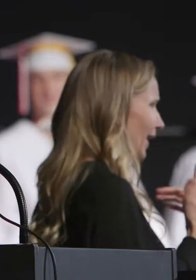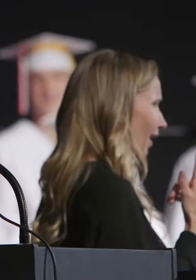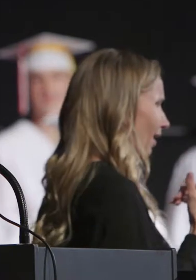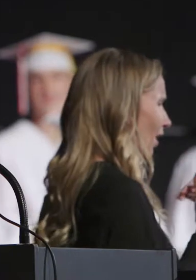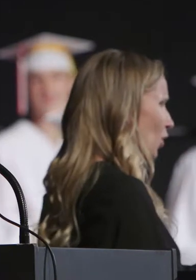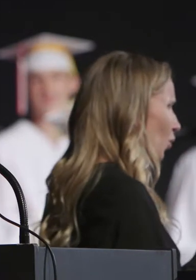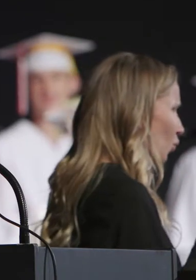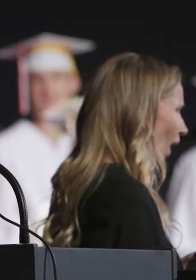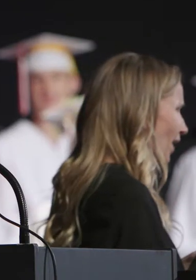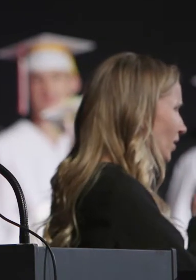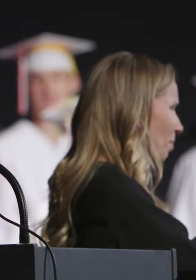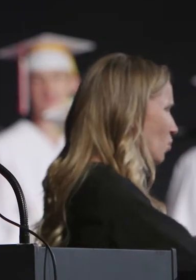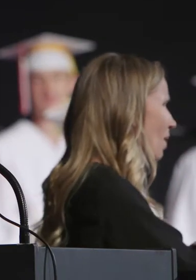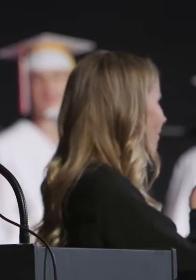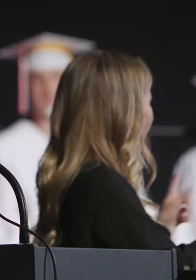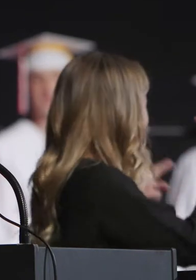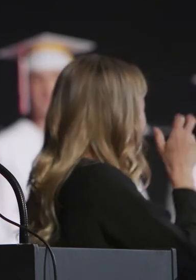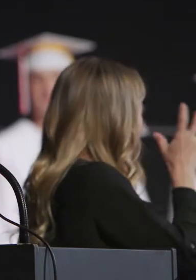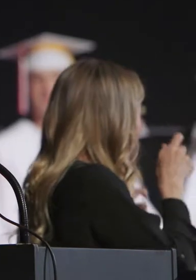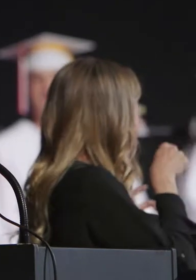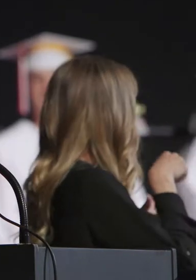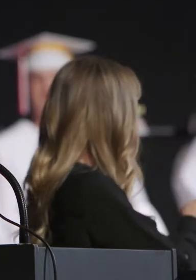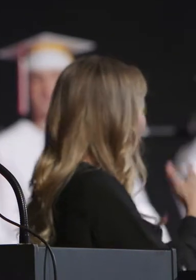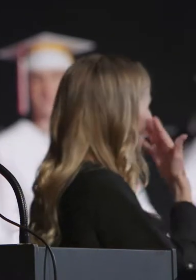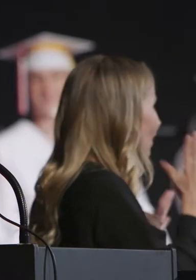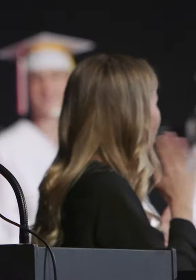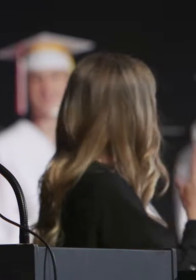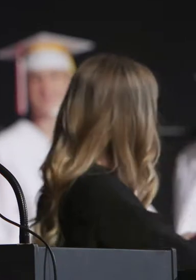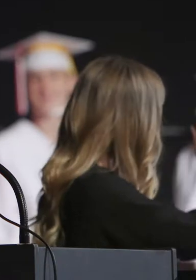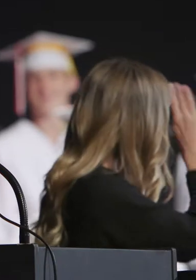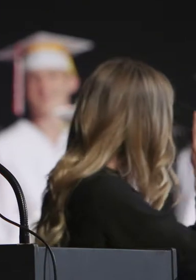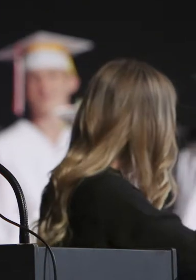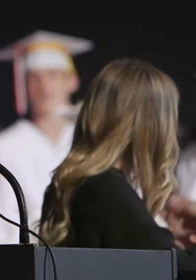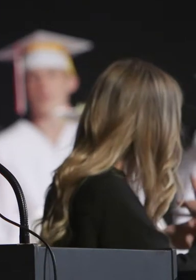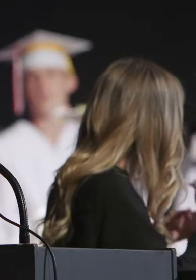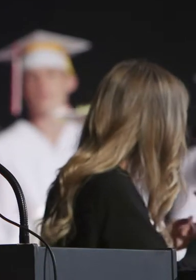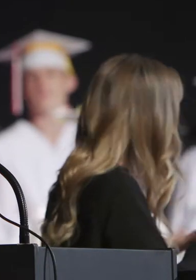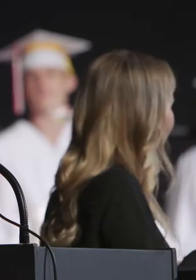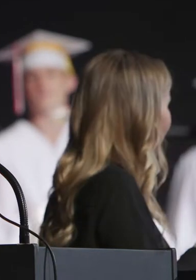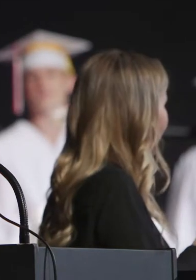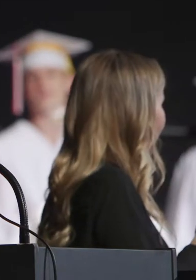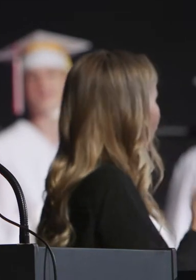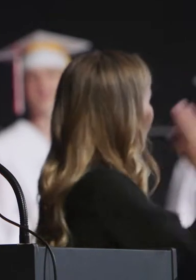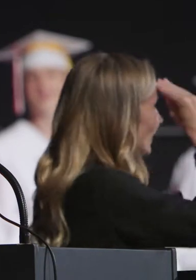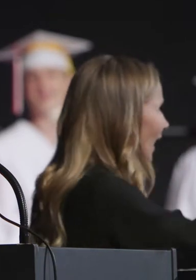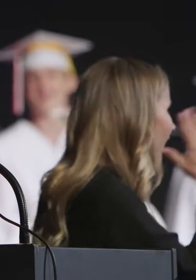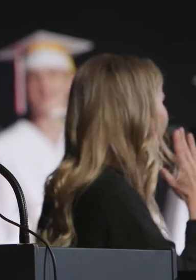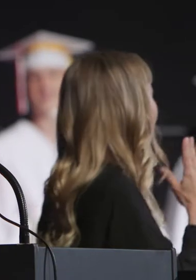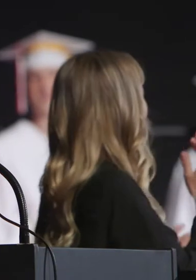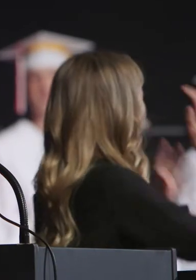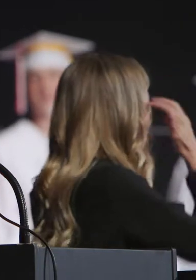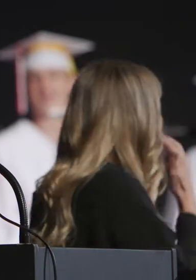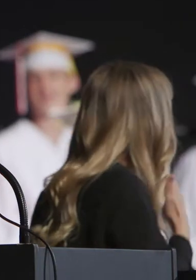by the evilness of the self-indulgent Jack. Is this what we're supposed to learn about the world? As if dealing with dating and acne and driving lessons and working